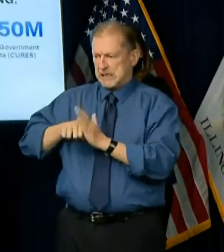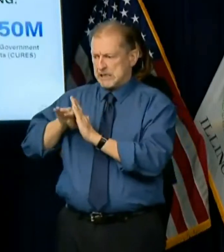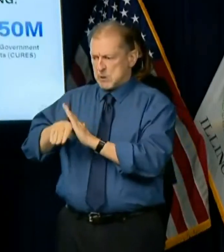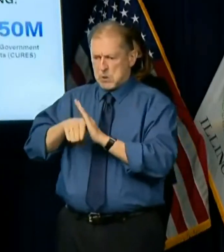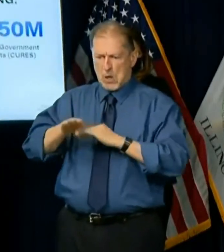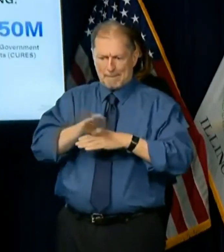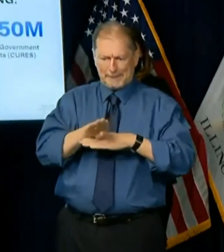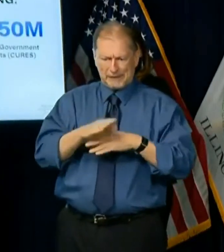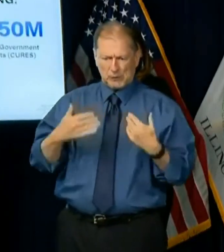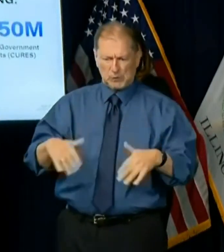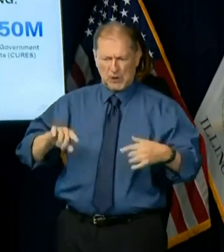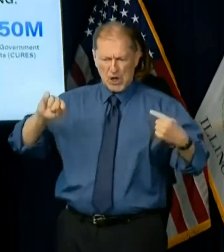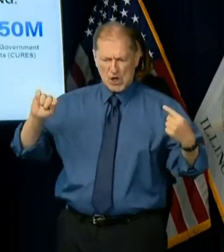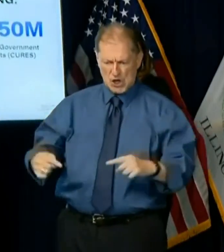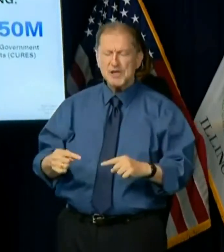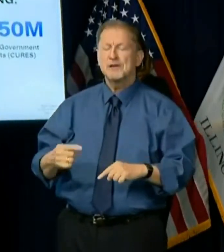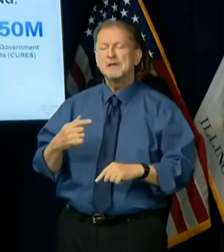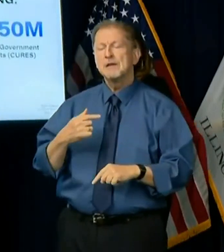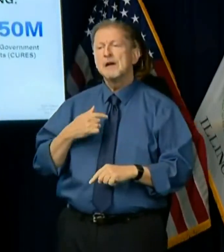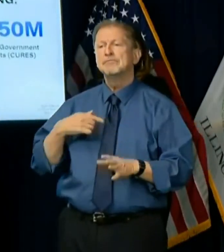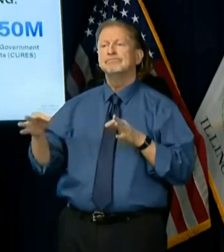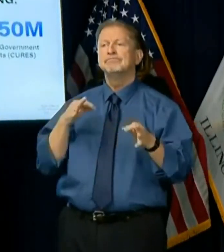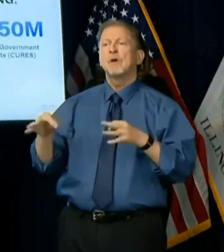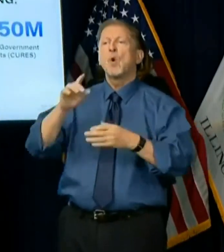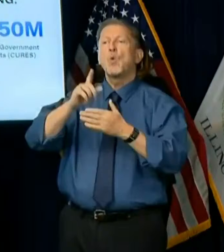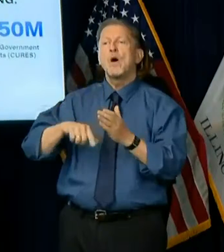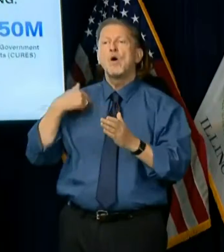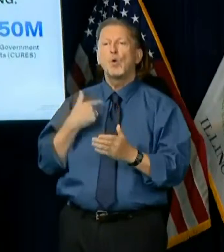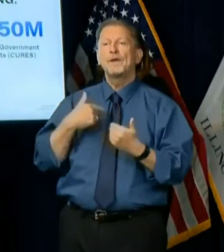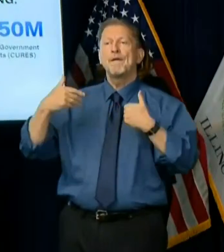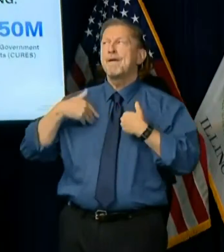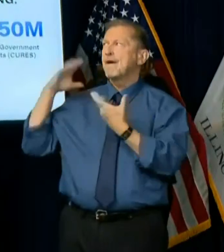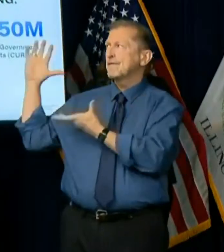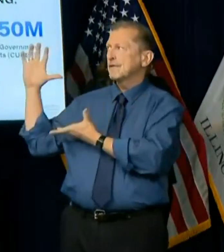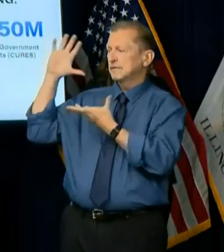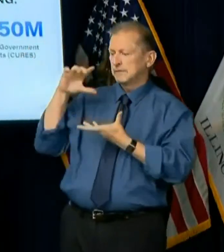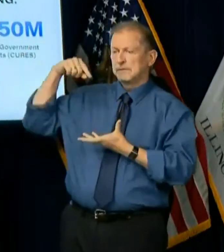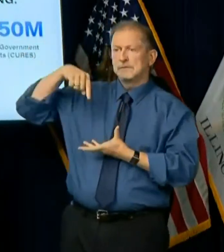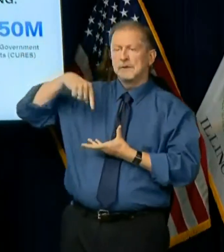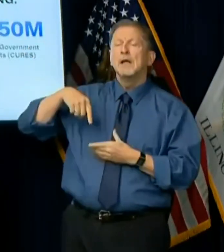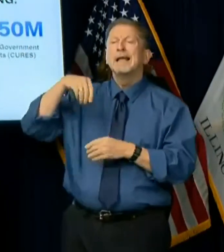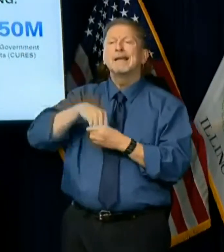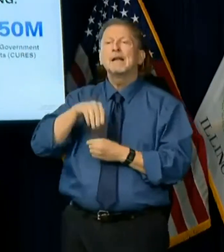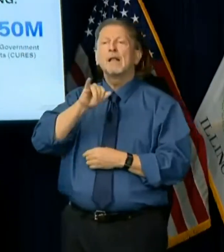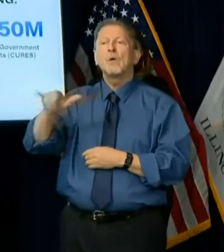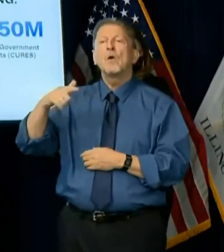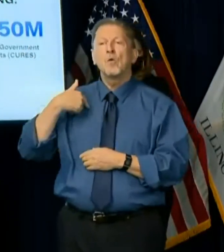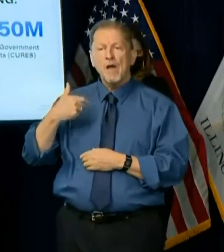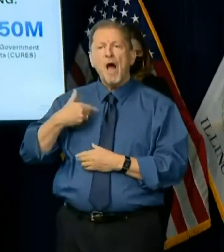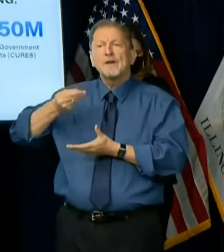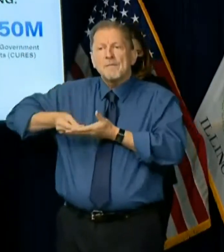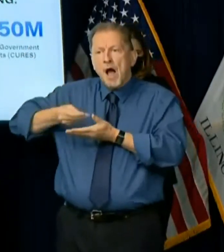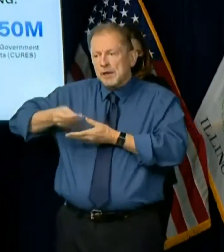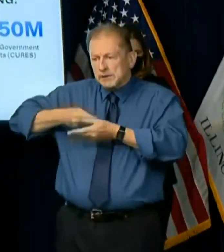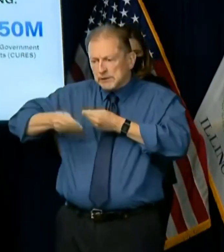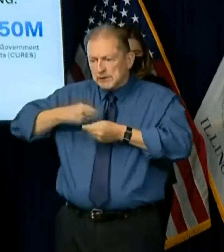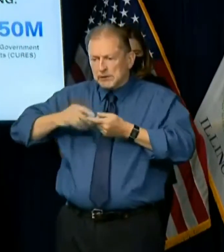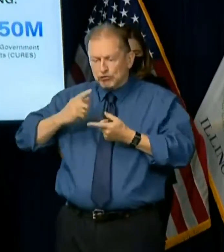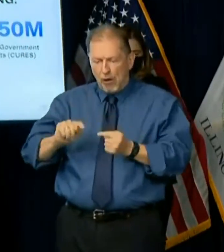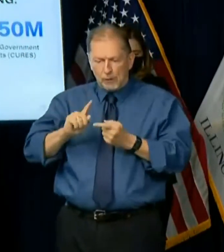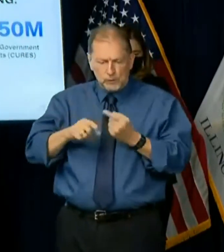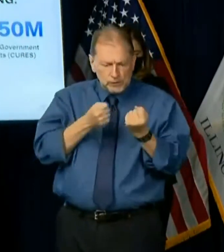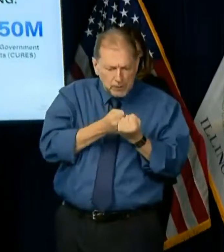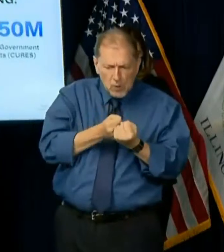on our communities. With the resources that we can afford in Illinois, we're continuing to dedicate